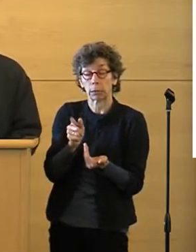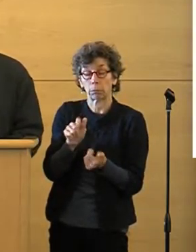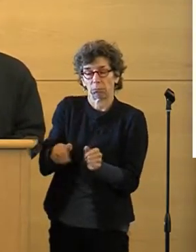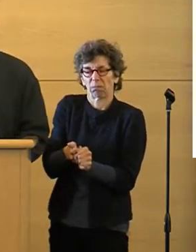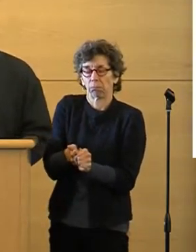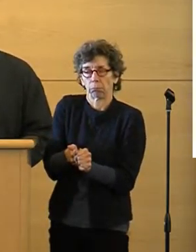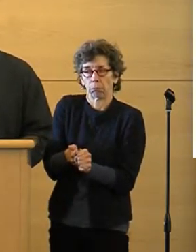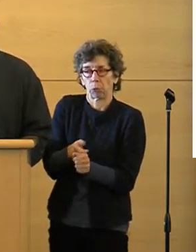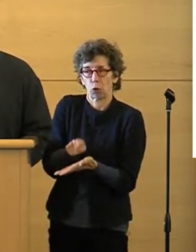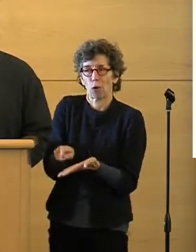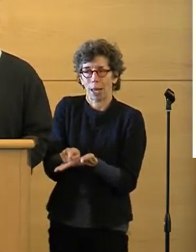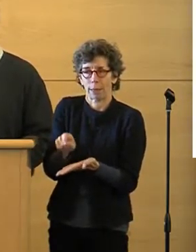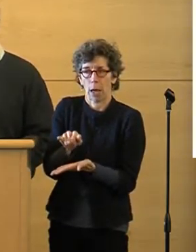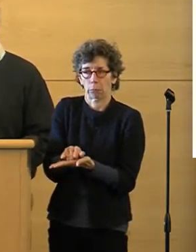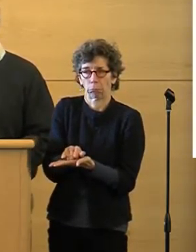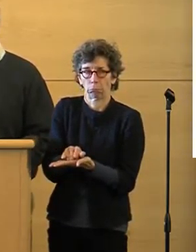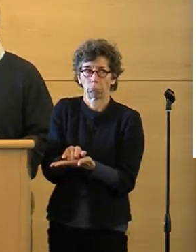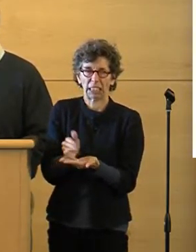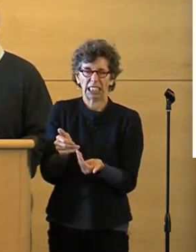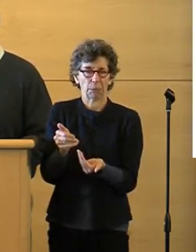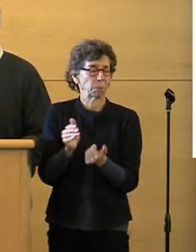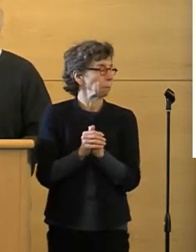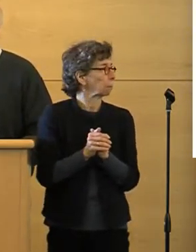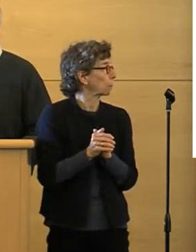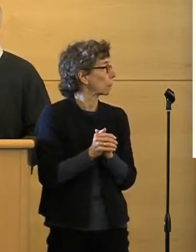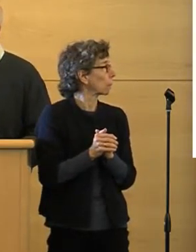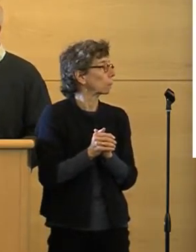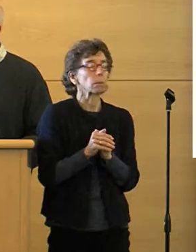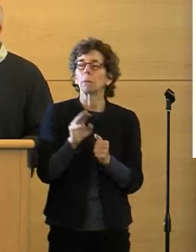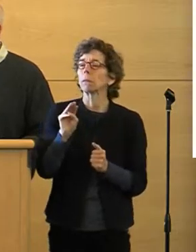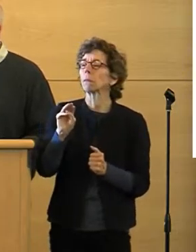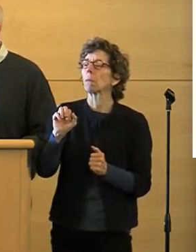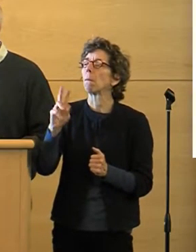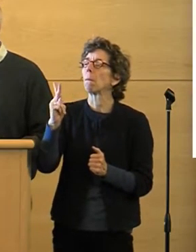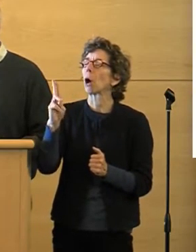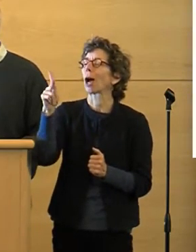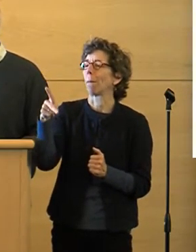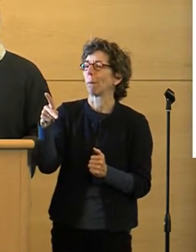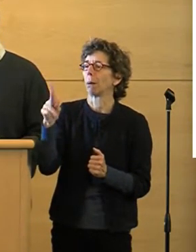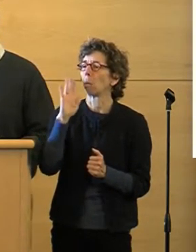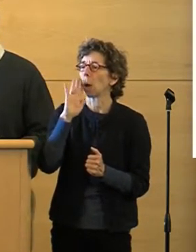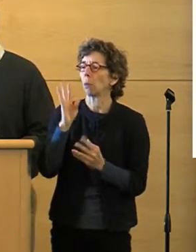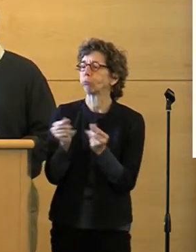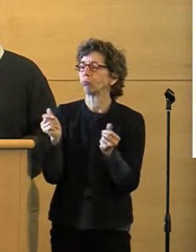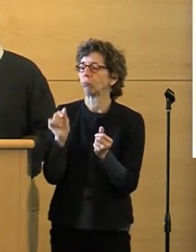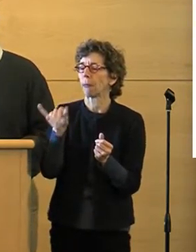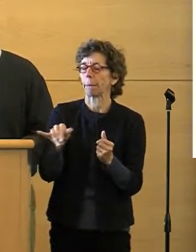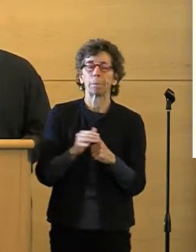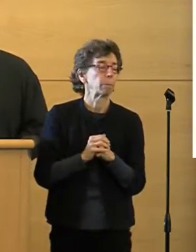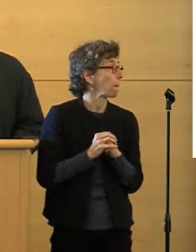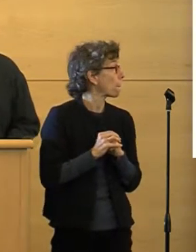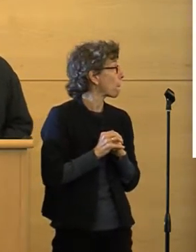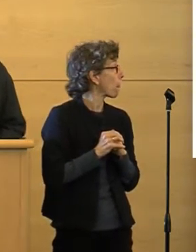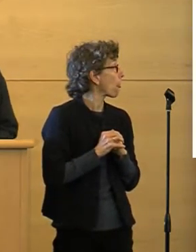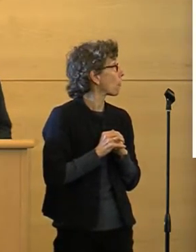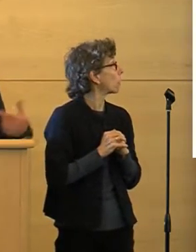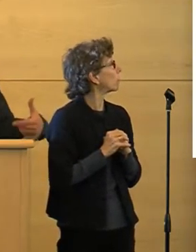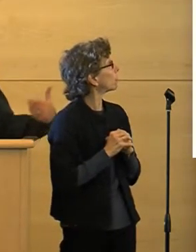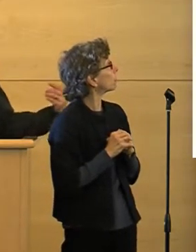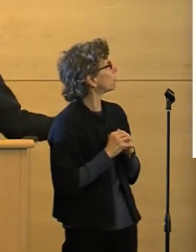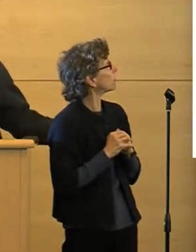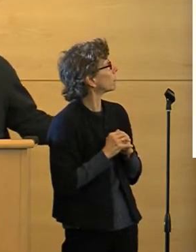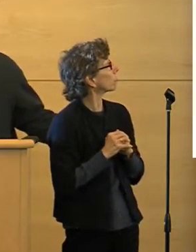take the no mouse challenge, move around on a web page without using a mouse, then you should be able to tell where you are at all points. And that